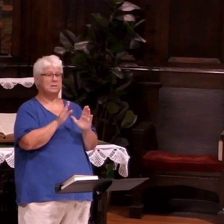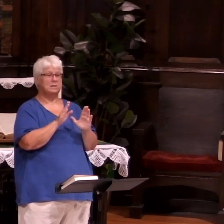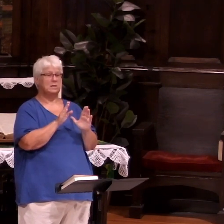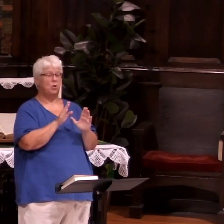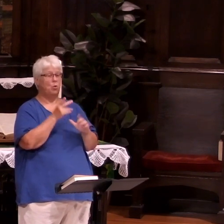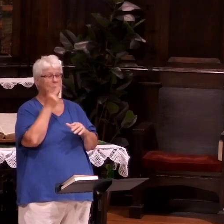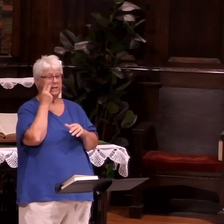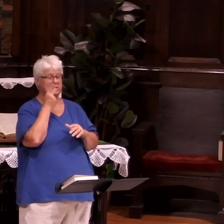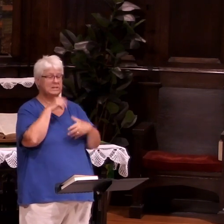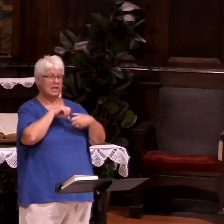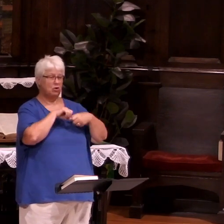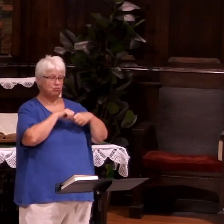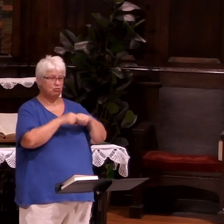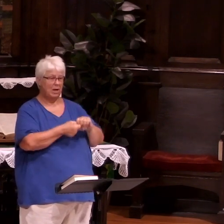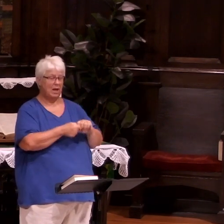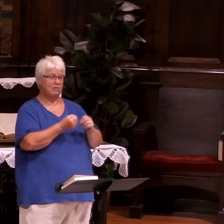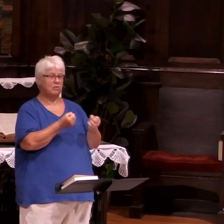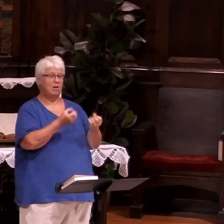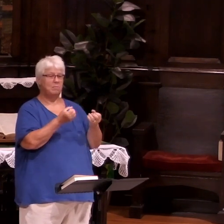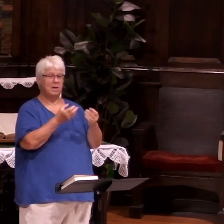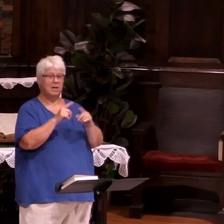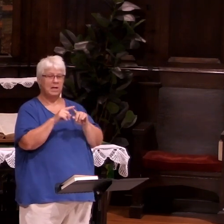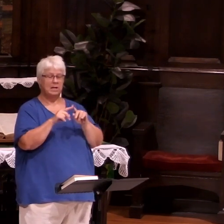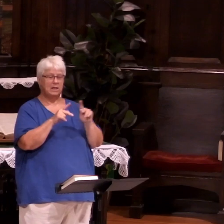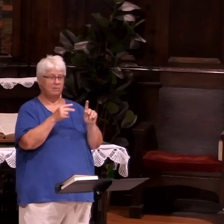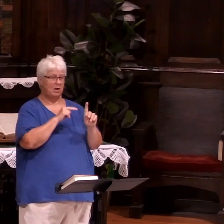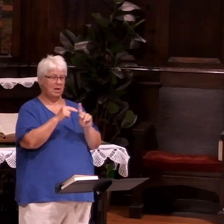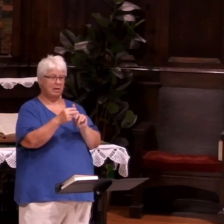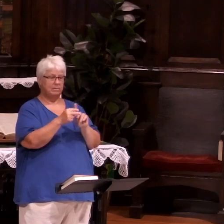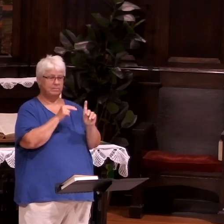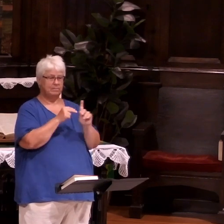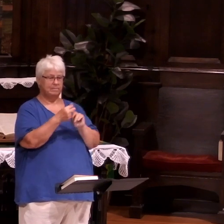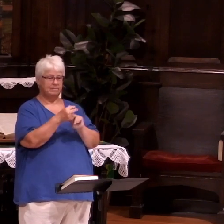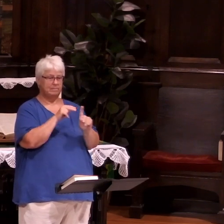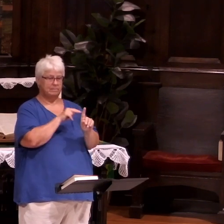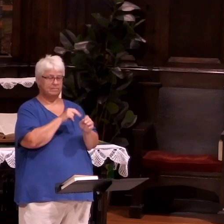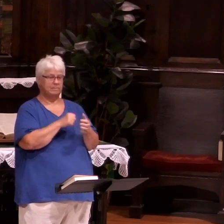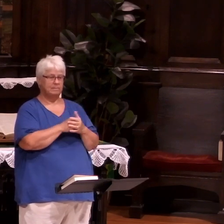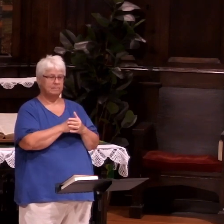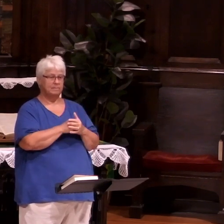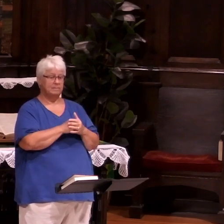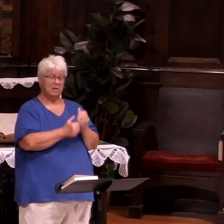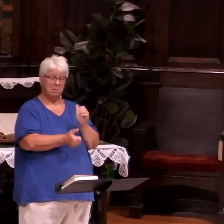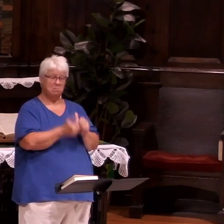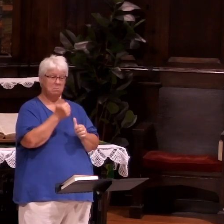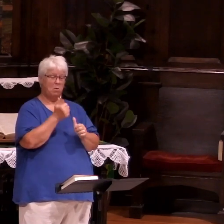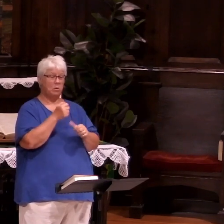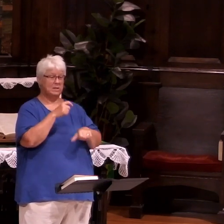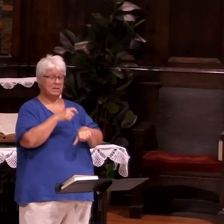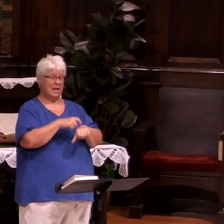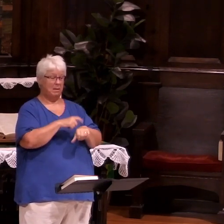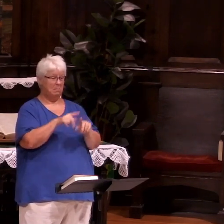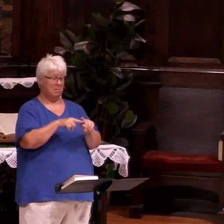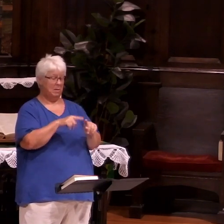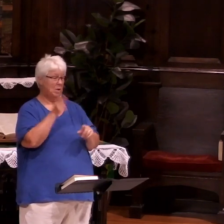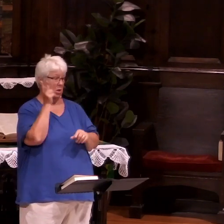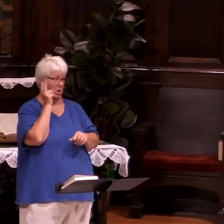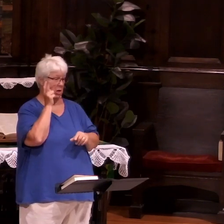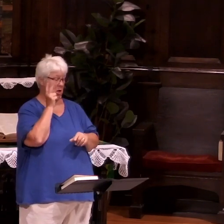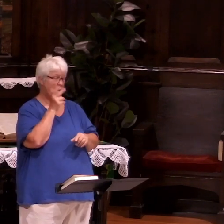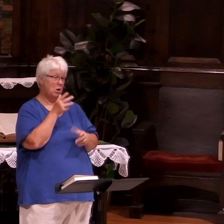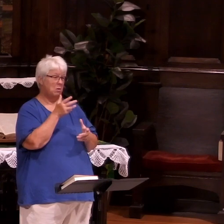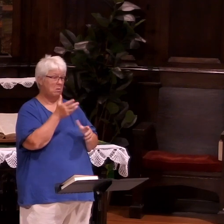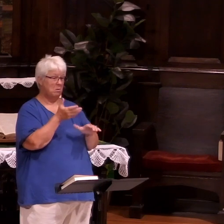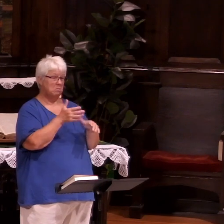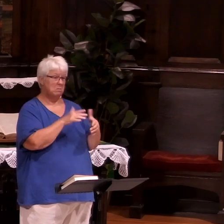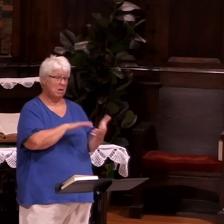we see grief from so many different angles. Most of the time, when people hear